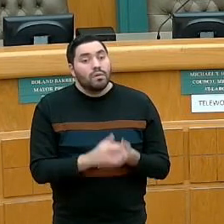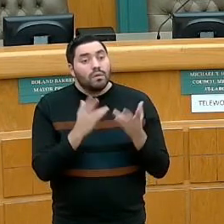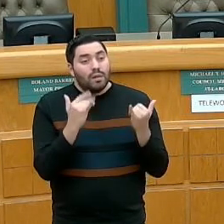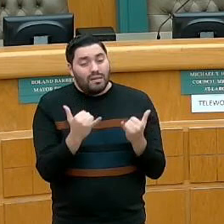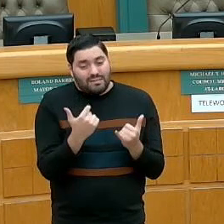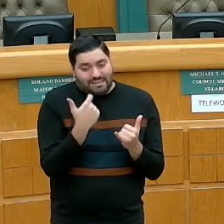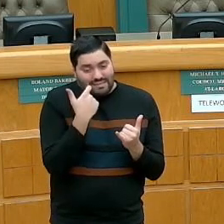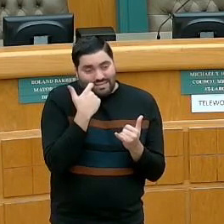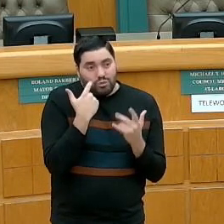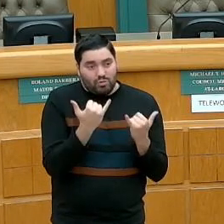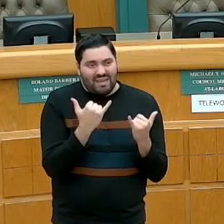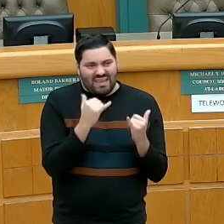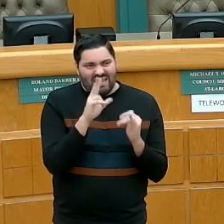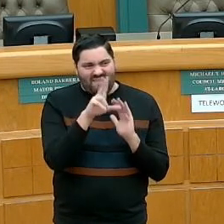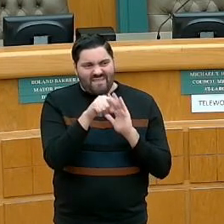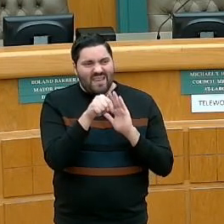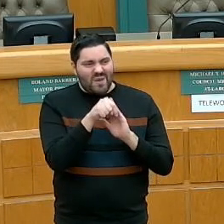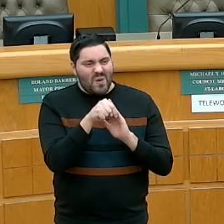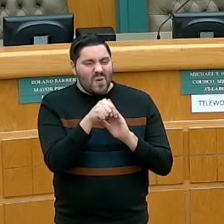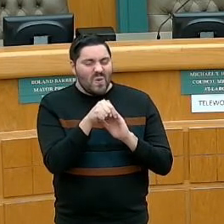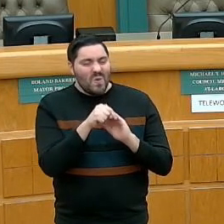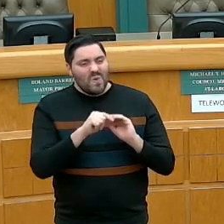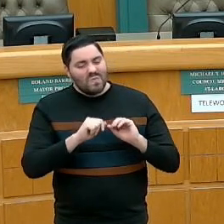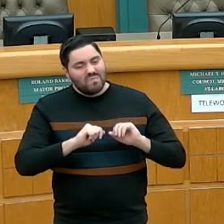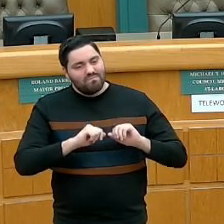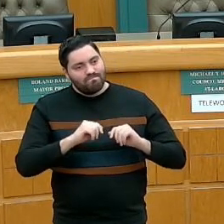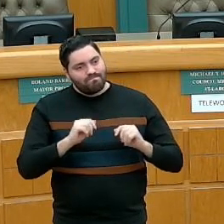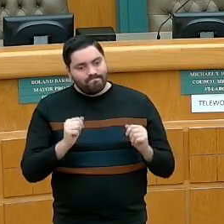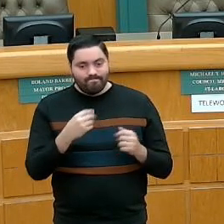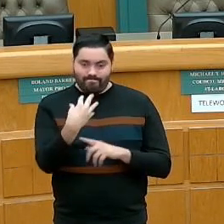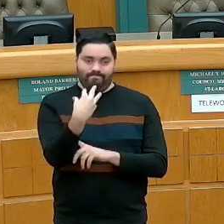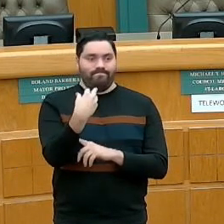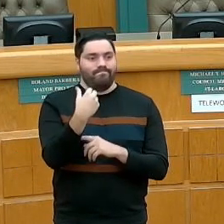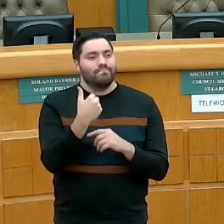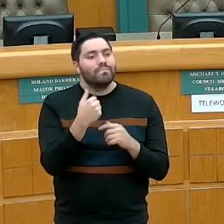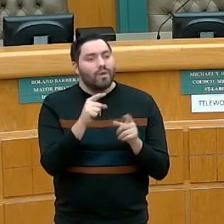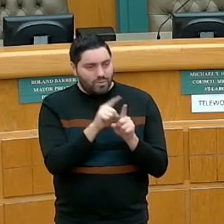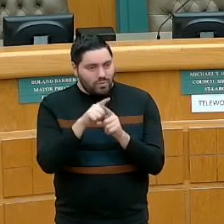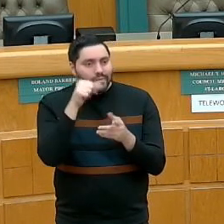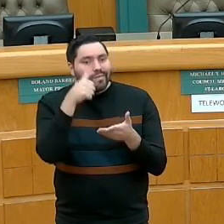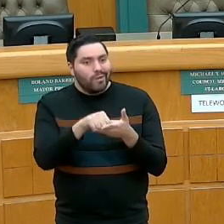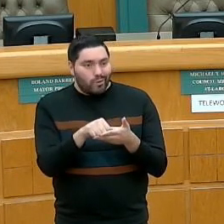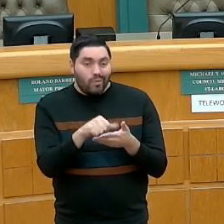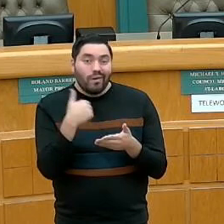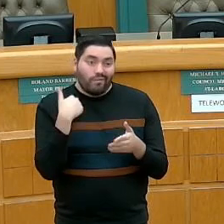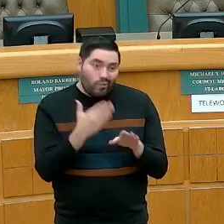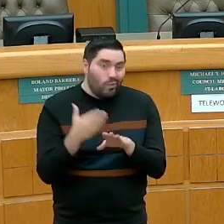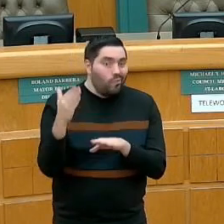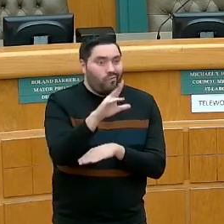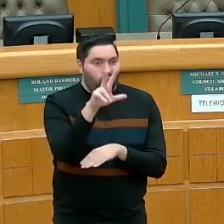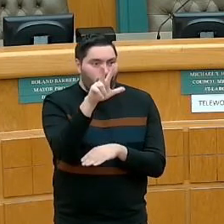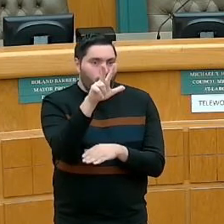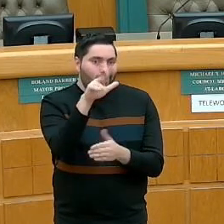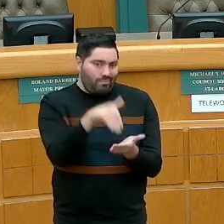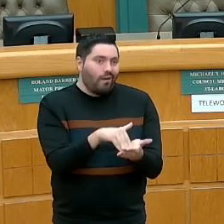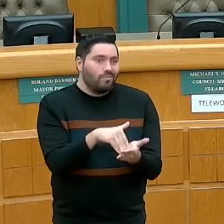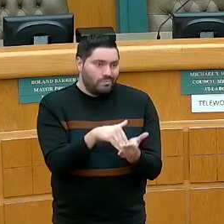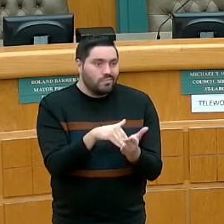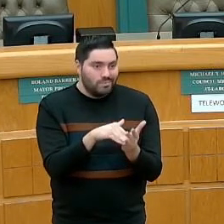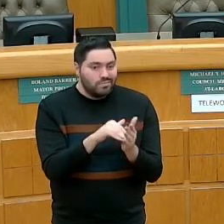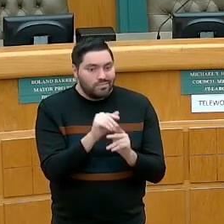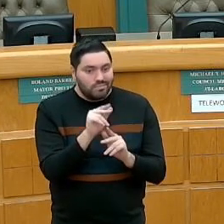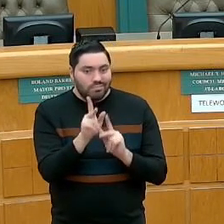today, I released a video as well as a letter to all our employees. We have over 3,000 employees in the city of Corpus